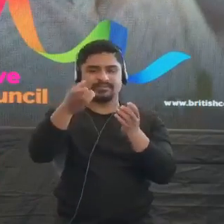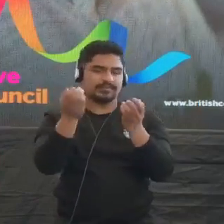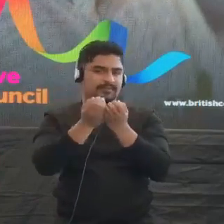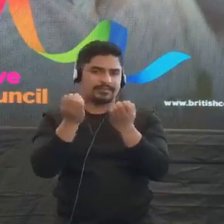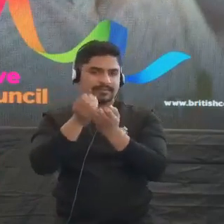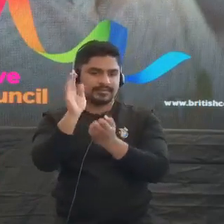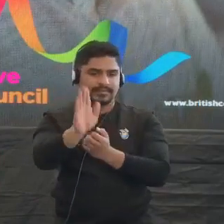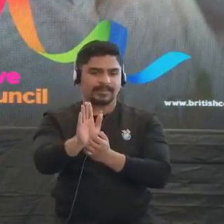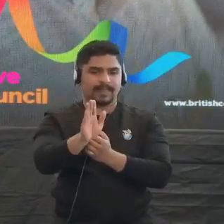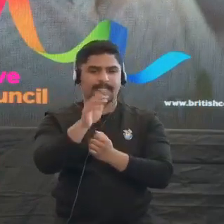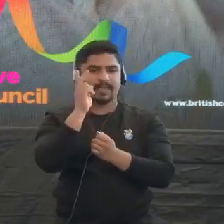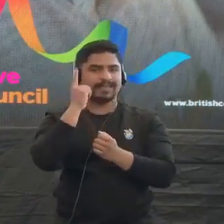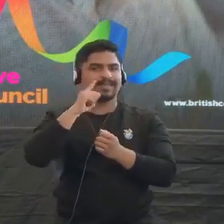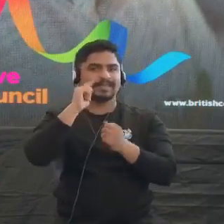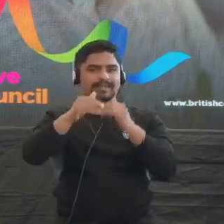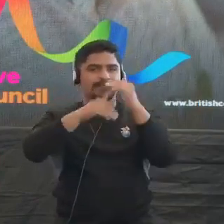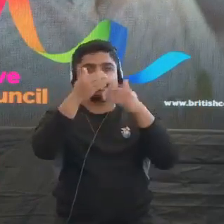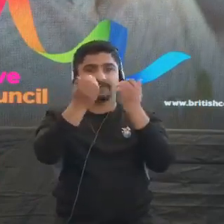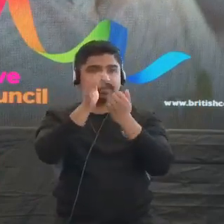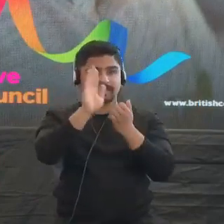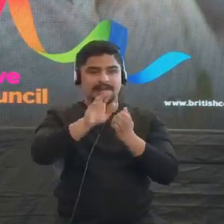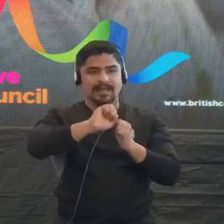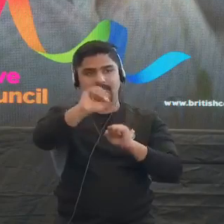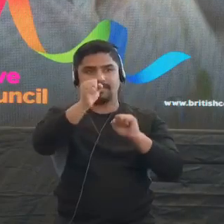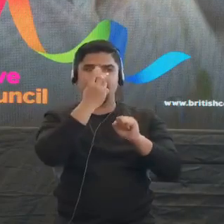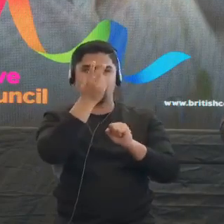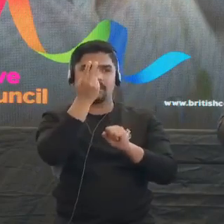the picture just like Chapak.